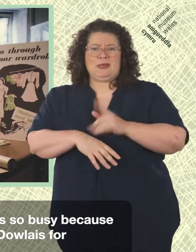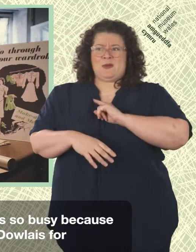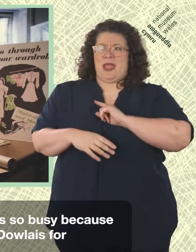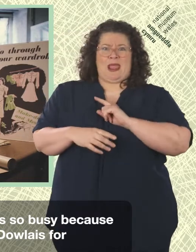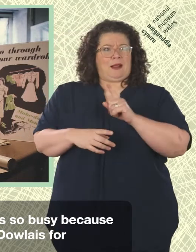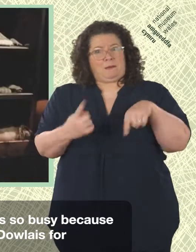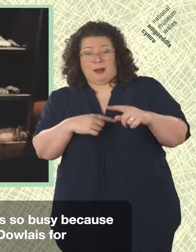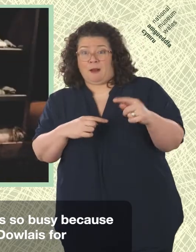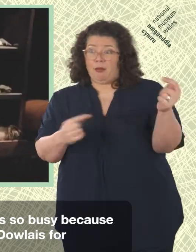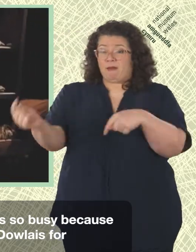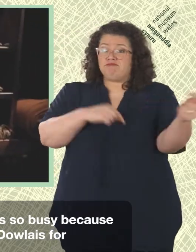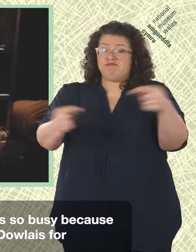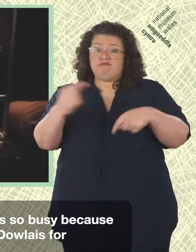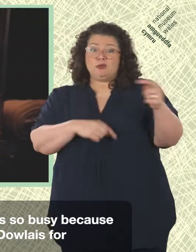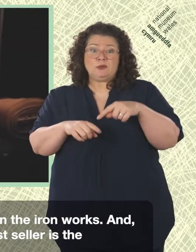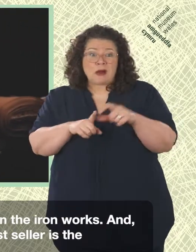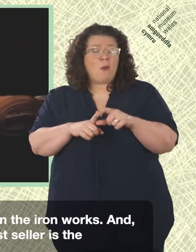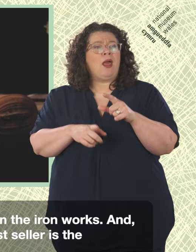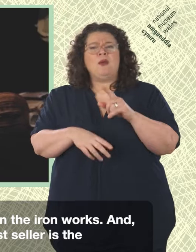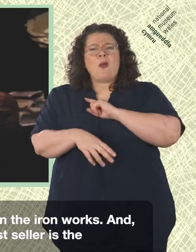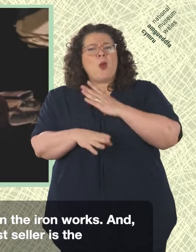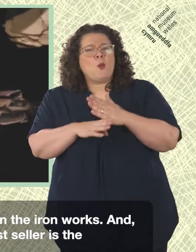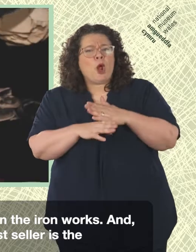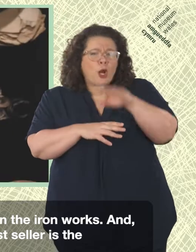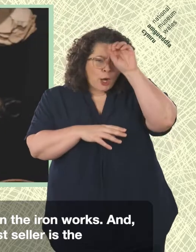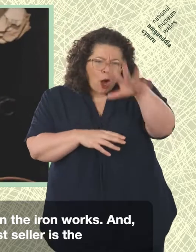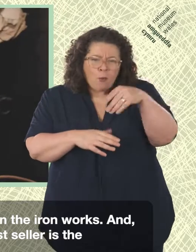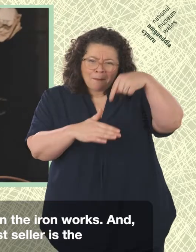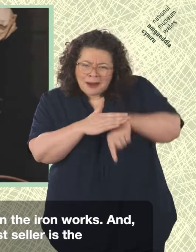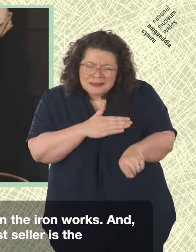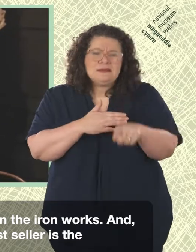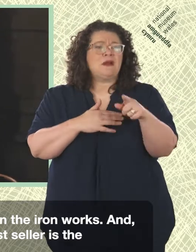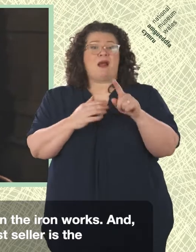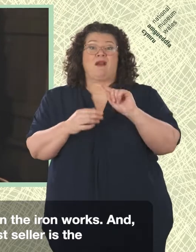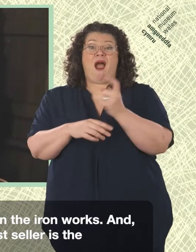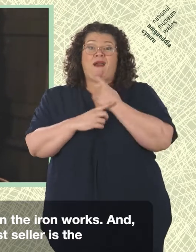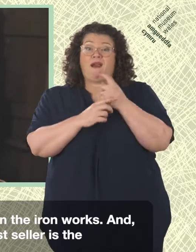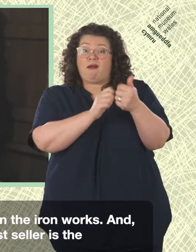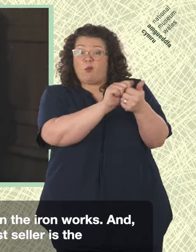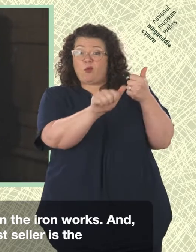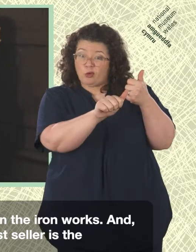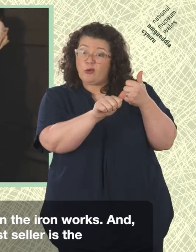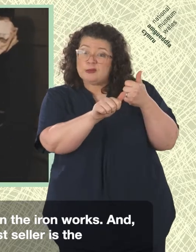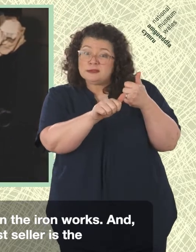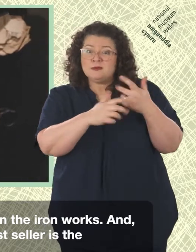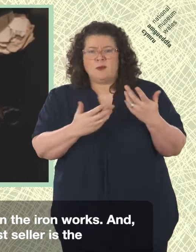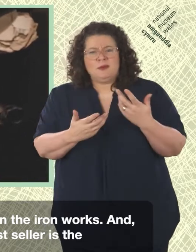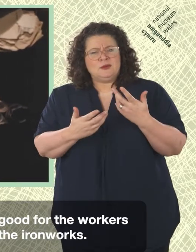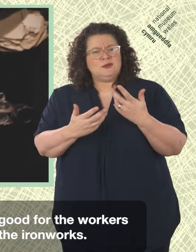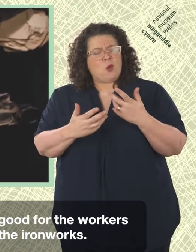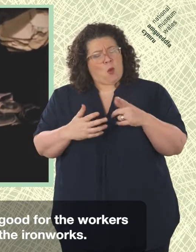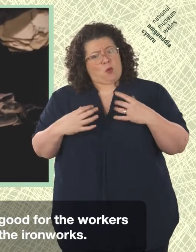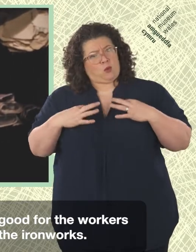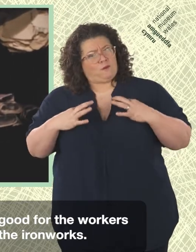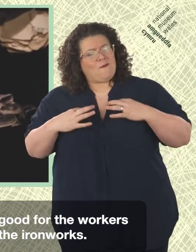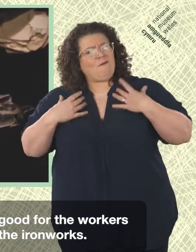busy because people used to come to Dowlais for working in the coal mines and also in the ironworks. And you know what? Our best seller is the